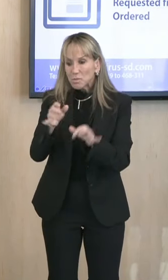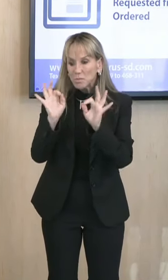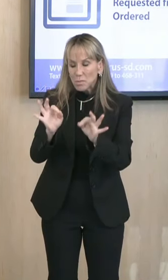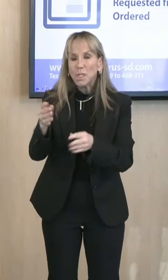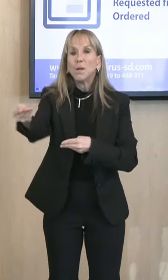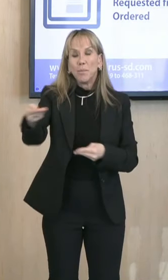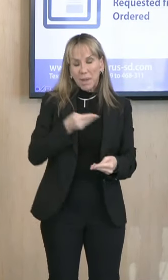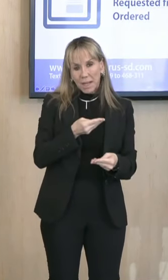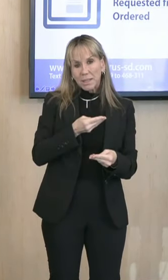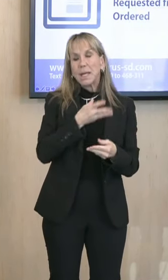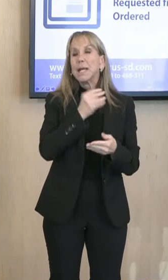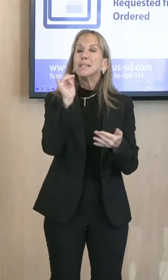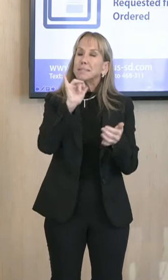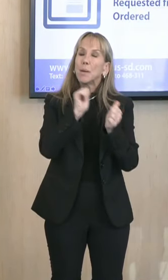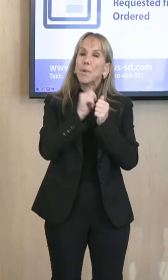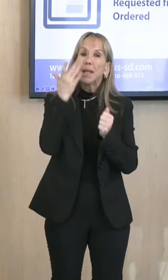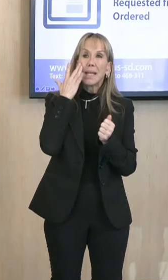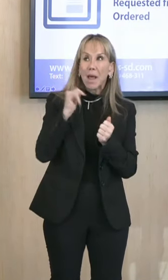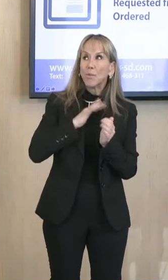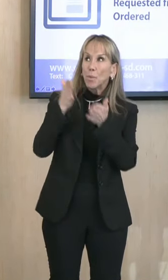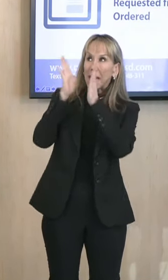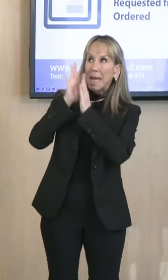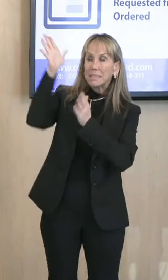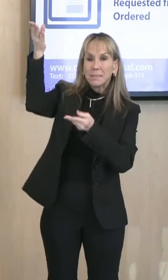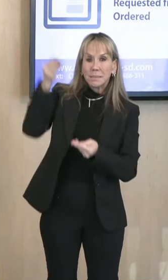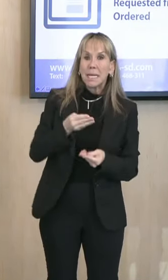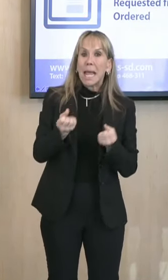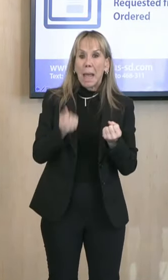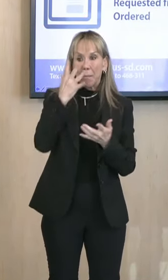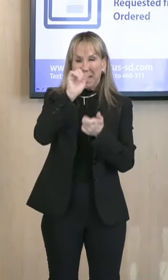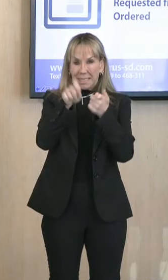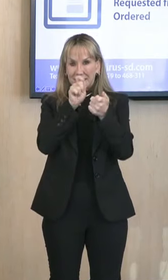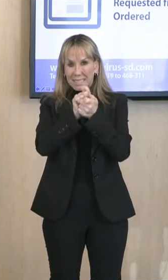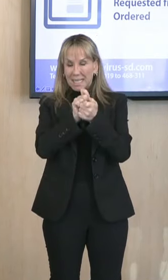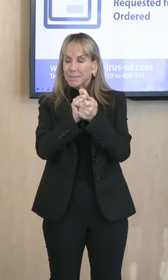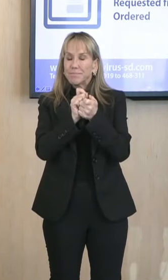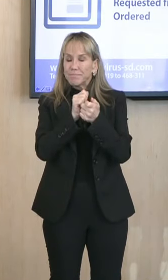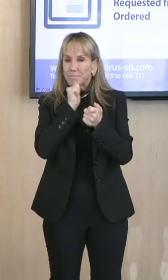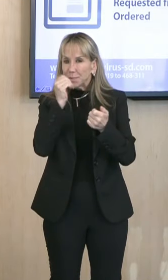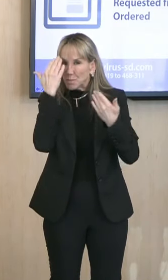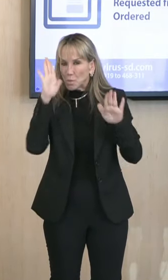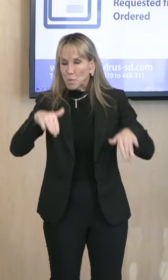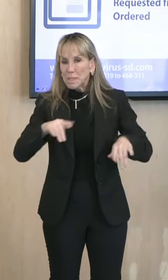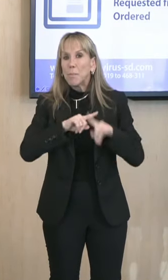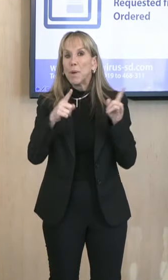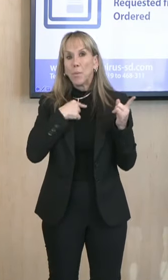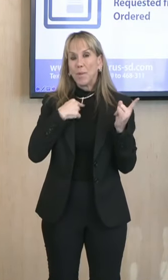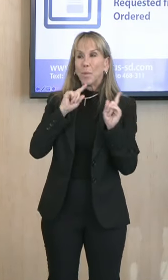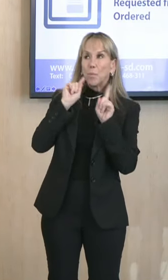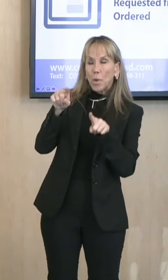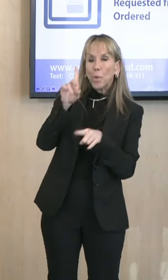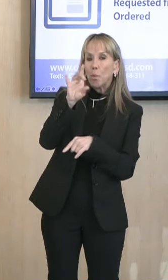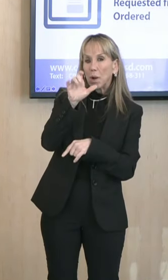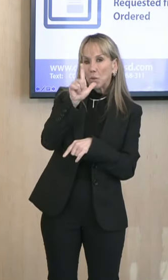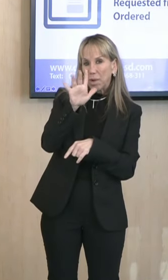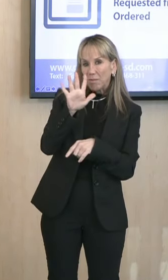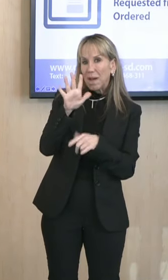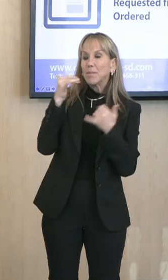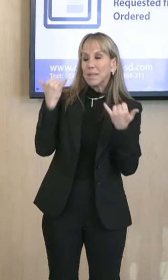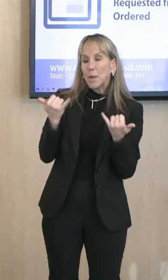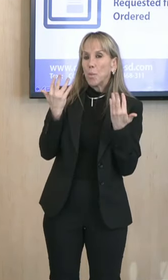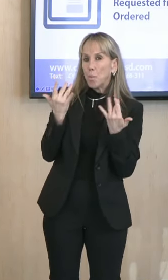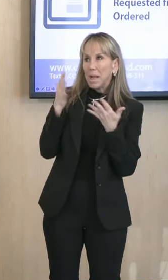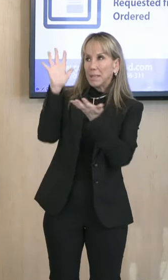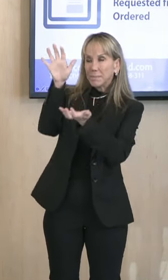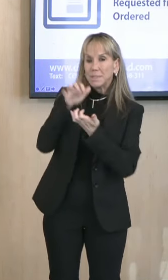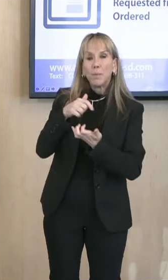that we have from the state of California. We do not know how many of those will be fulfilled, and the 125 that we have ordered that we are simply awaiting shipment. We will